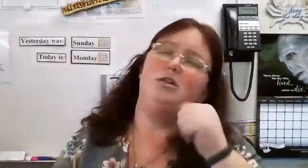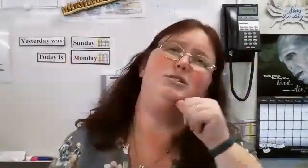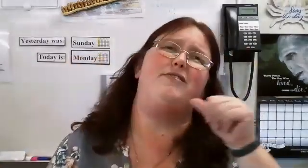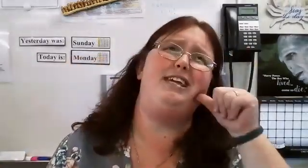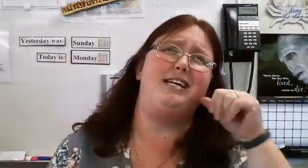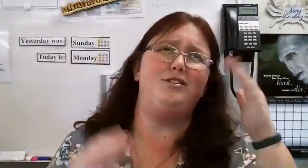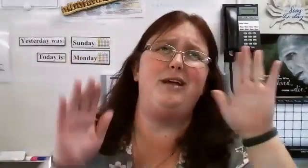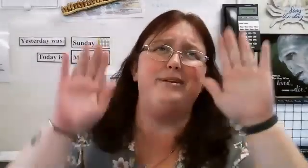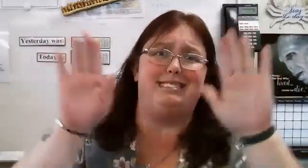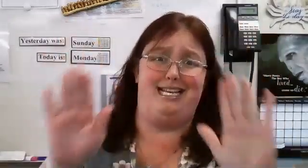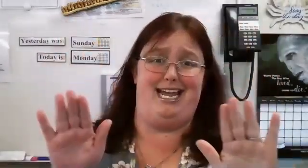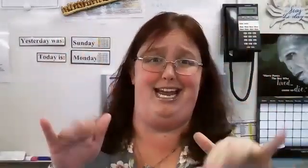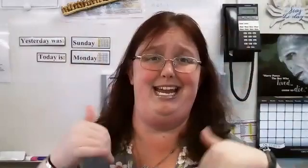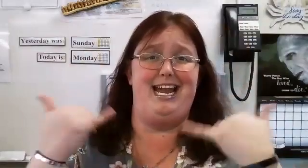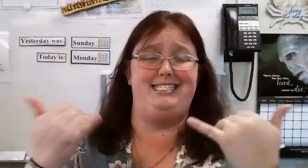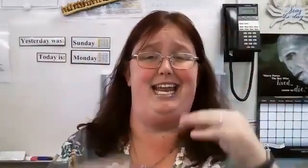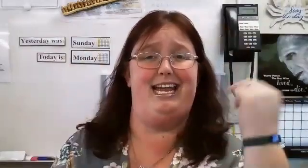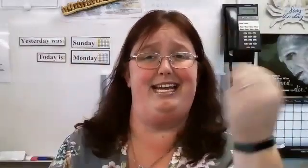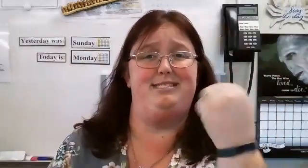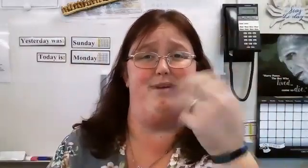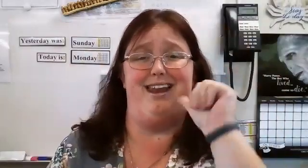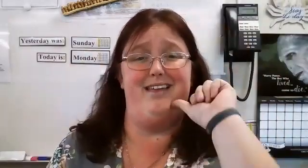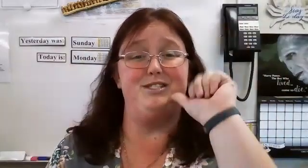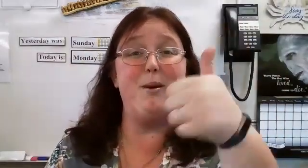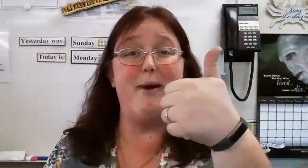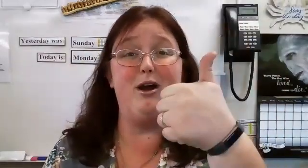So if yesterday was Sunday and today is Monday, then tomorrow